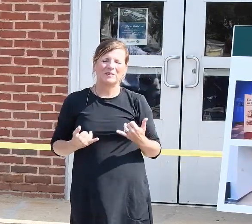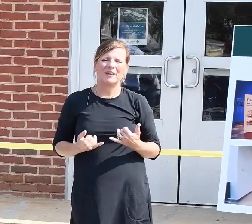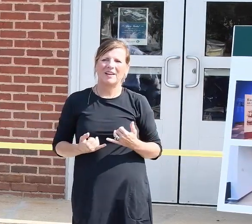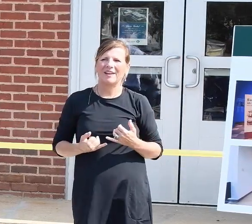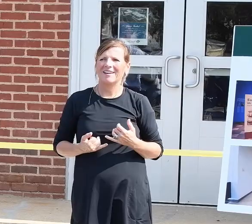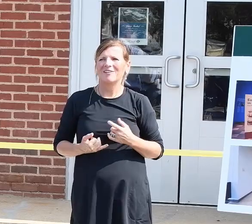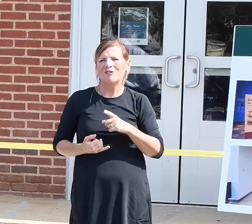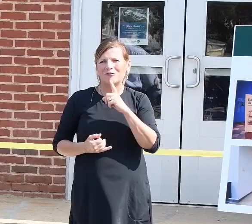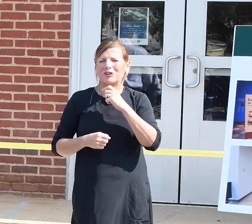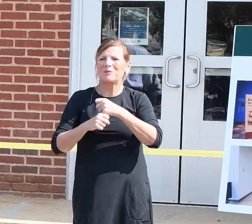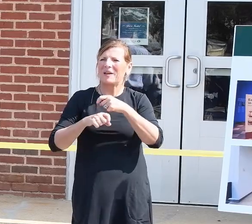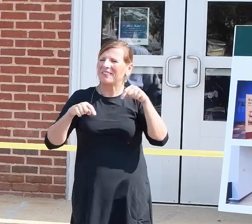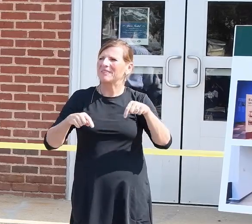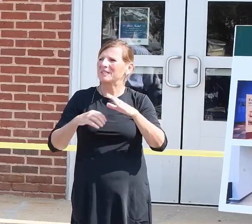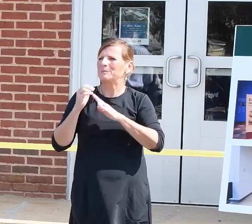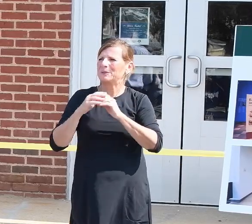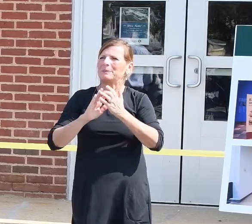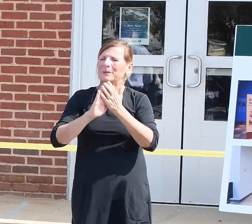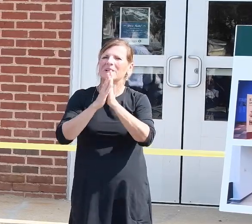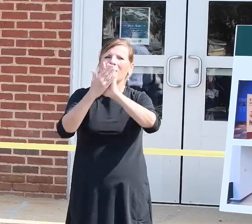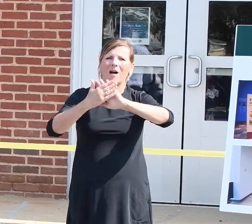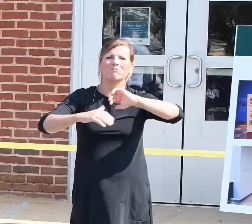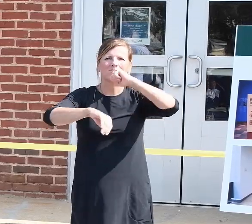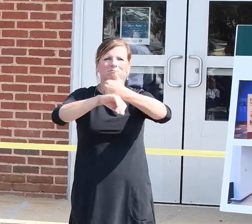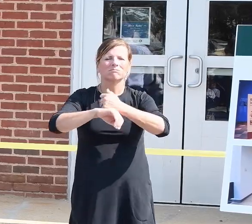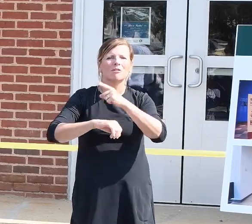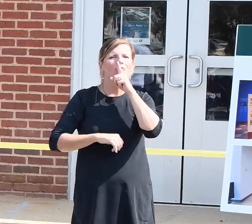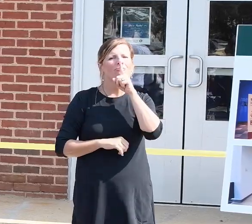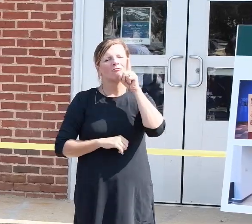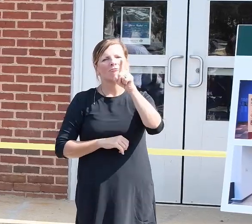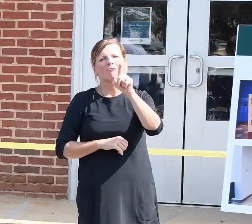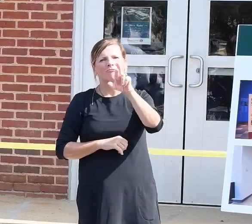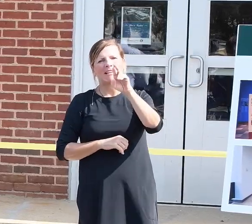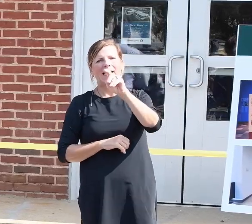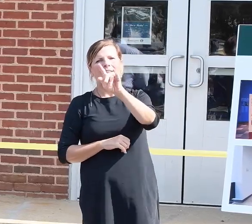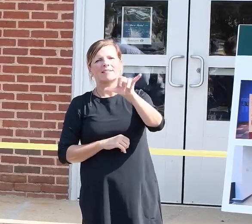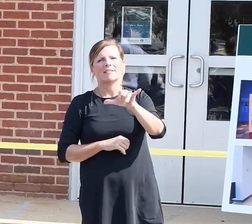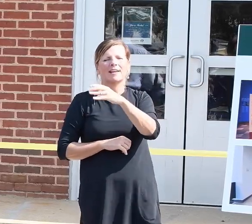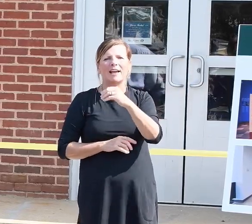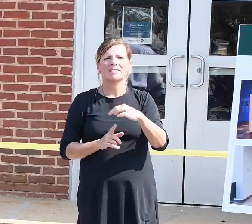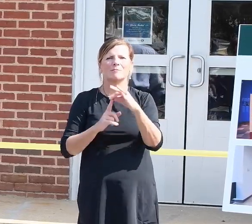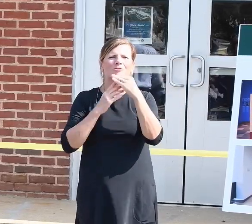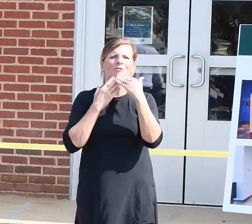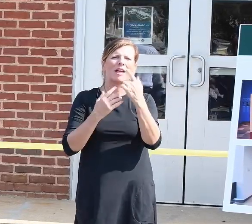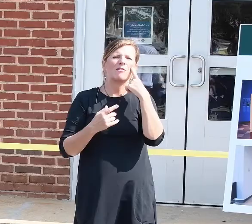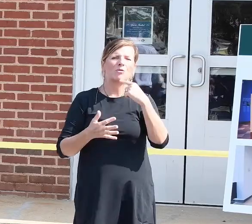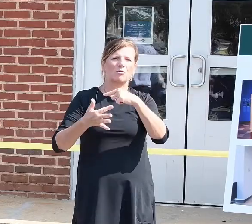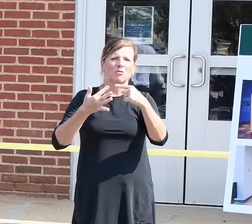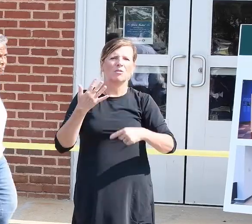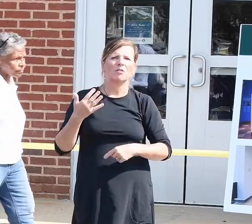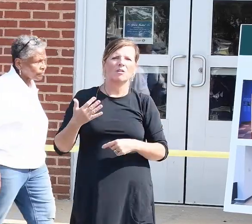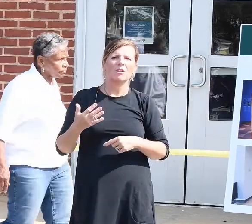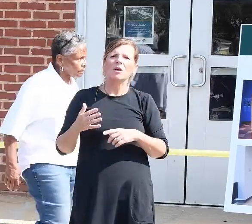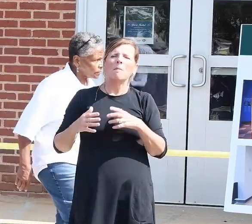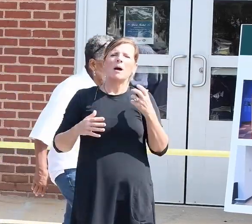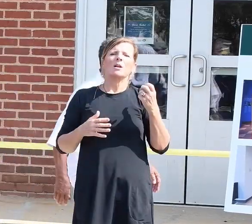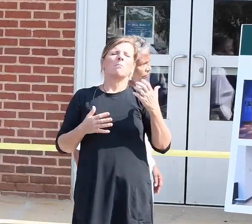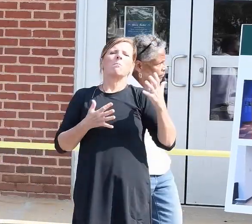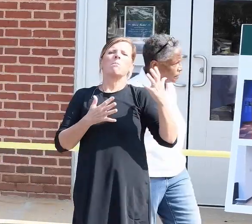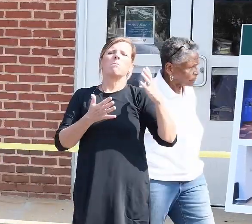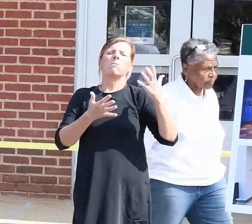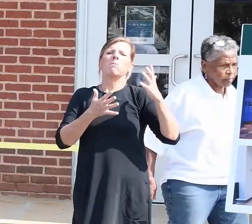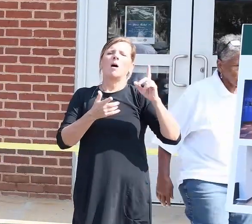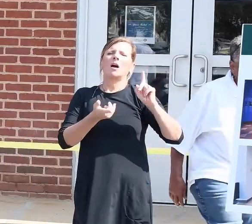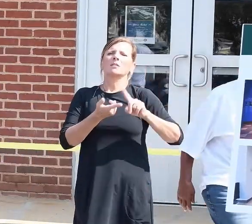making this facility a reality. It's amazing. I do want to give a special thanks to the following. Please hold your applause until